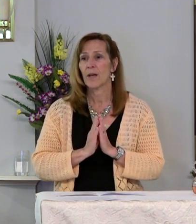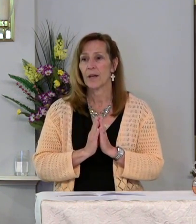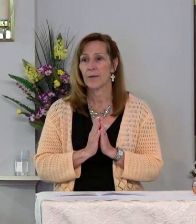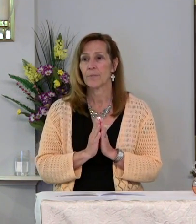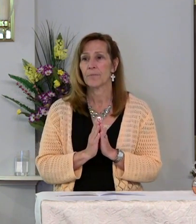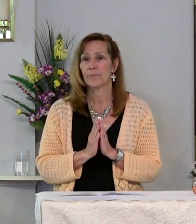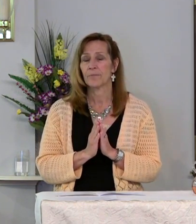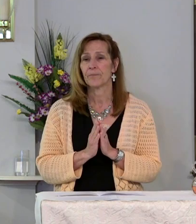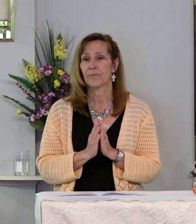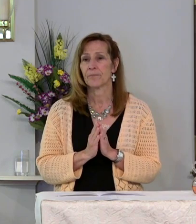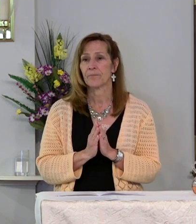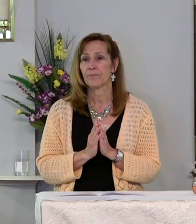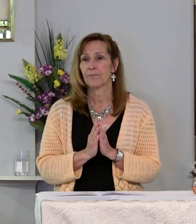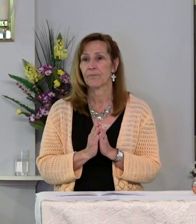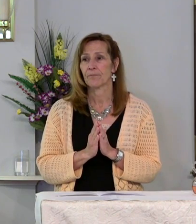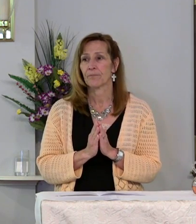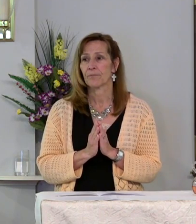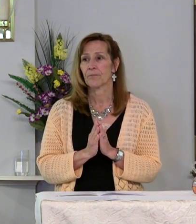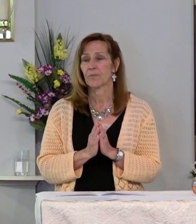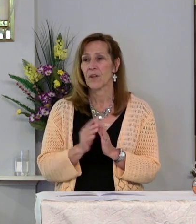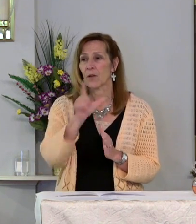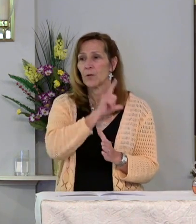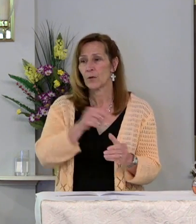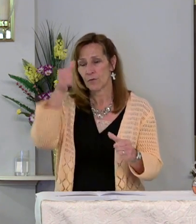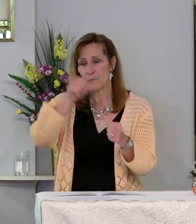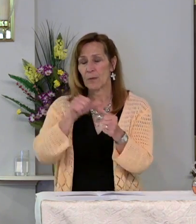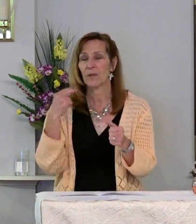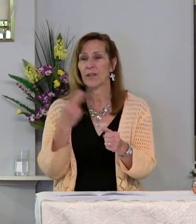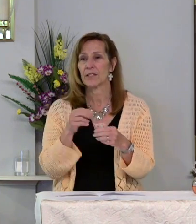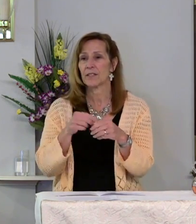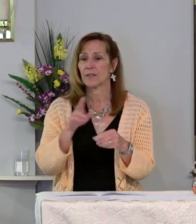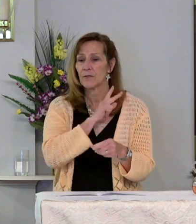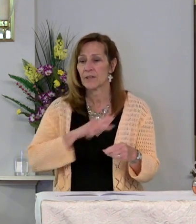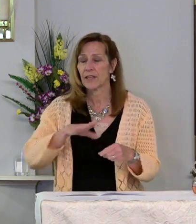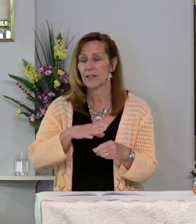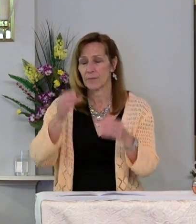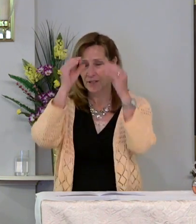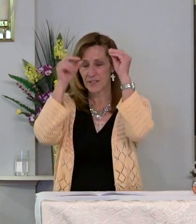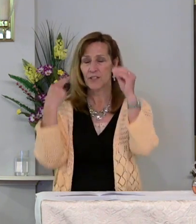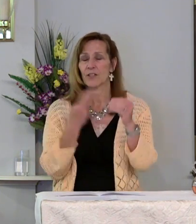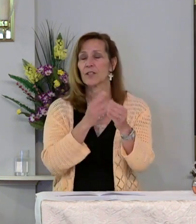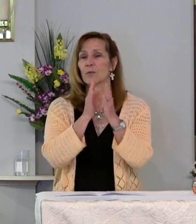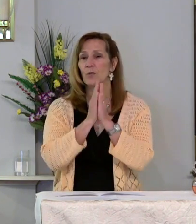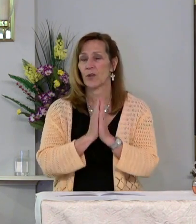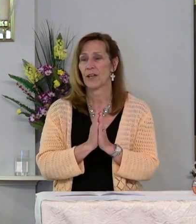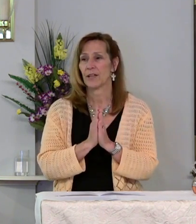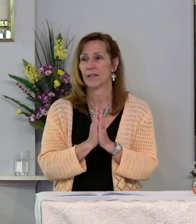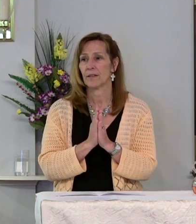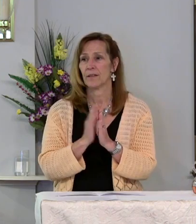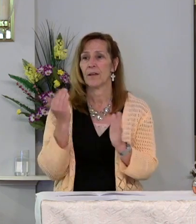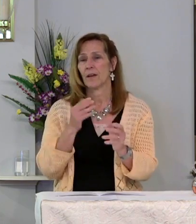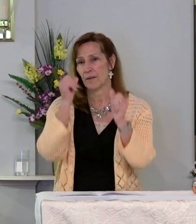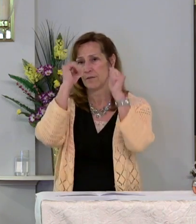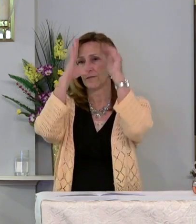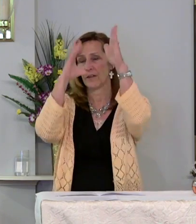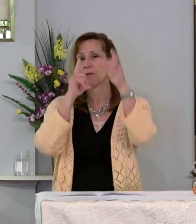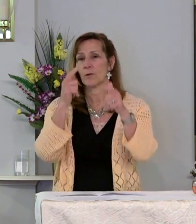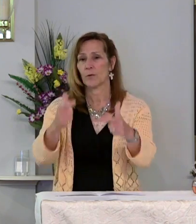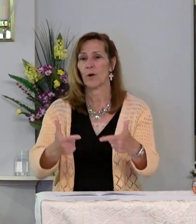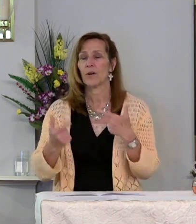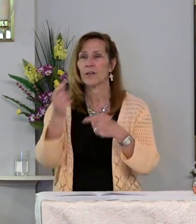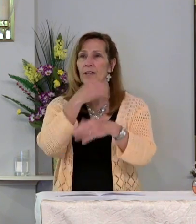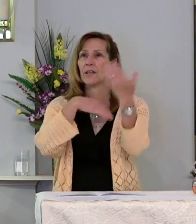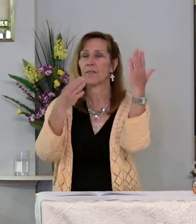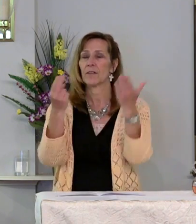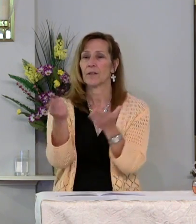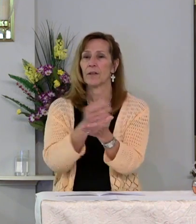Amen. Lord, remember us in your kingdom and teach us to pray. Our Father, who